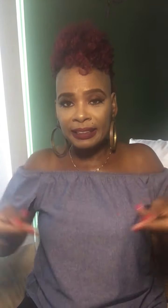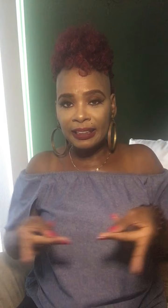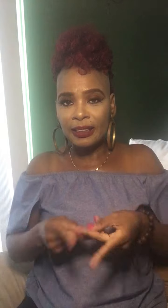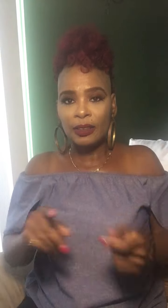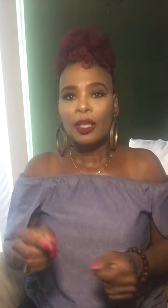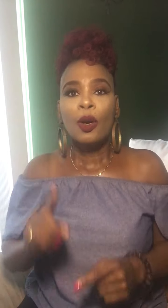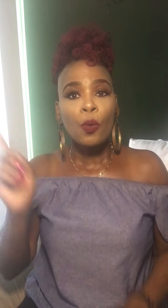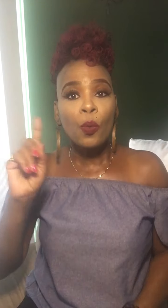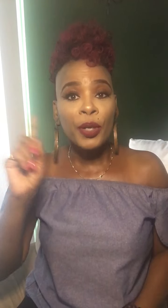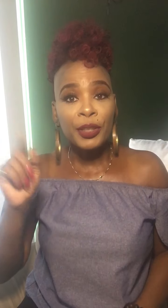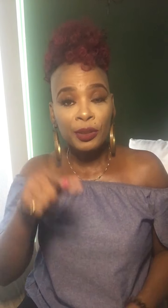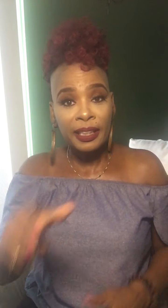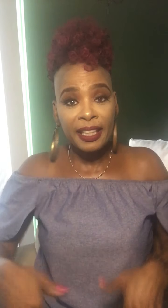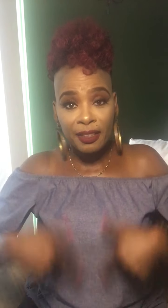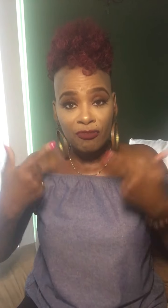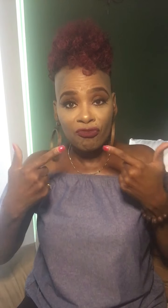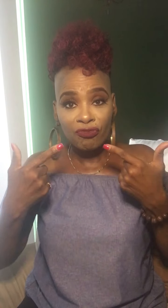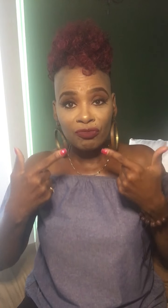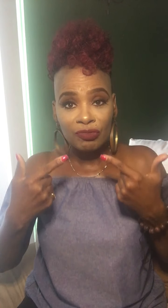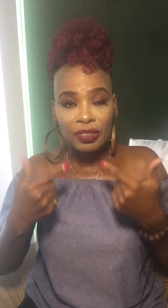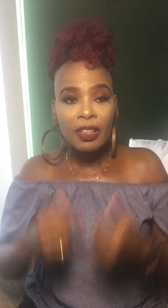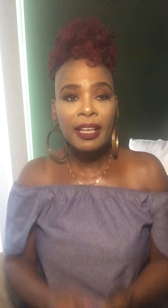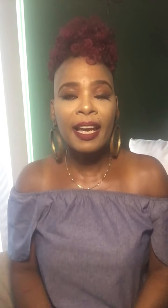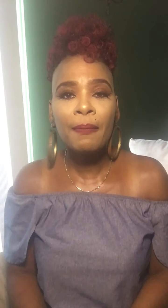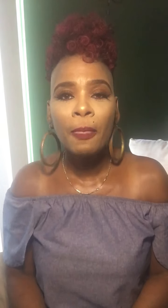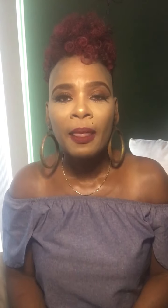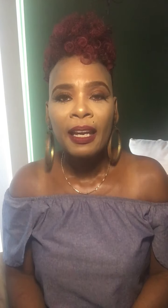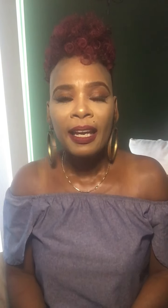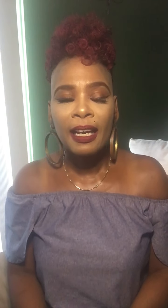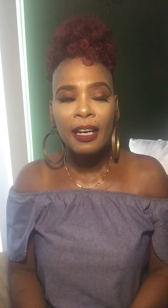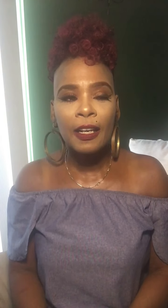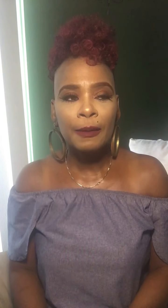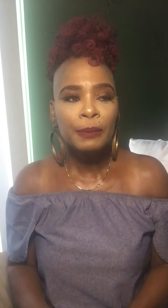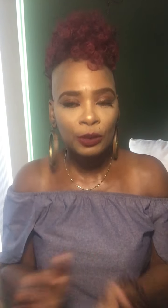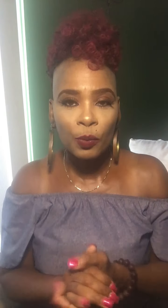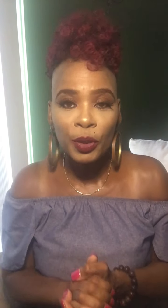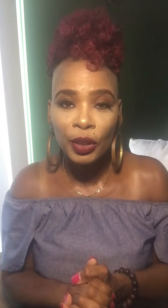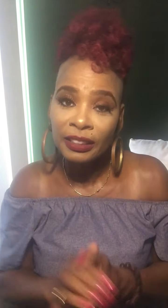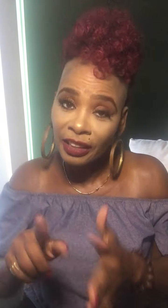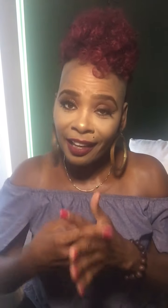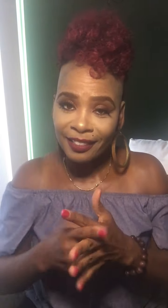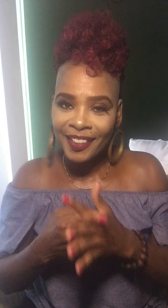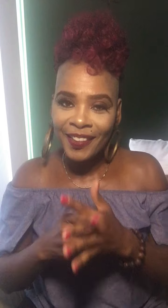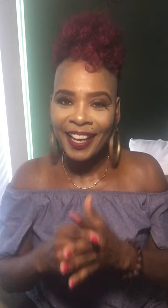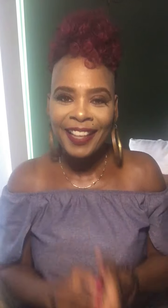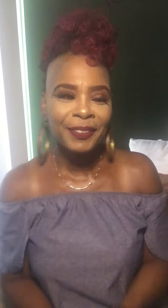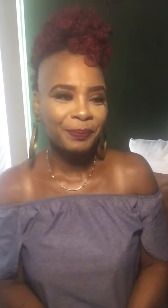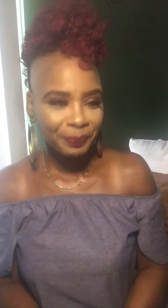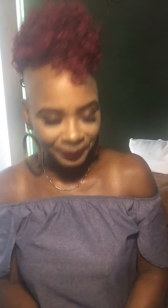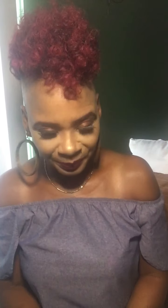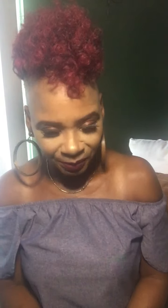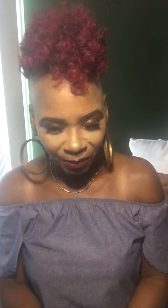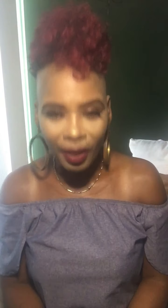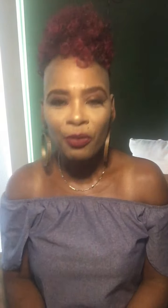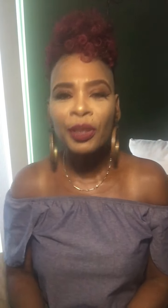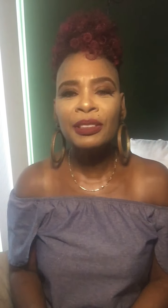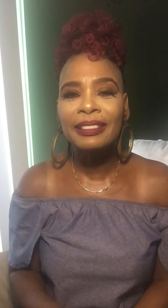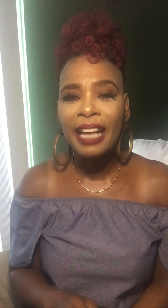places where you live, okay? So we're going to start, okay? First, the sign